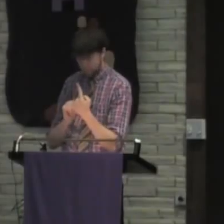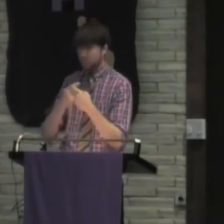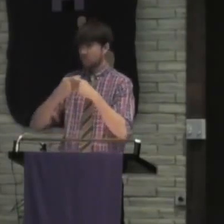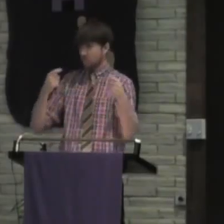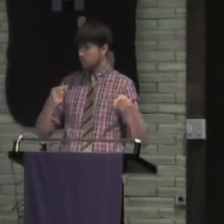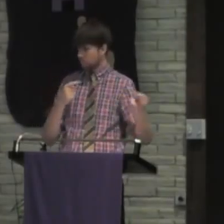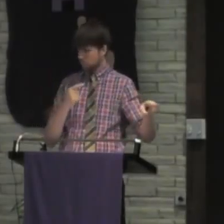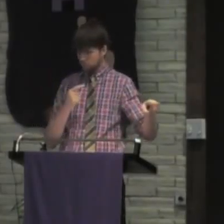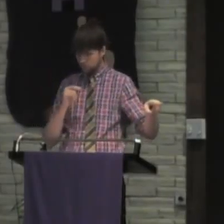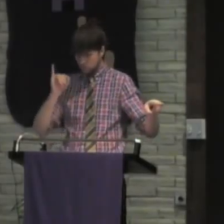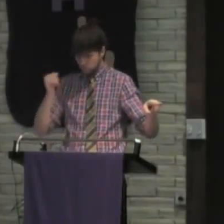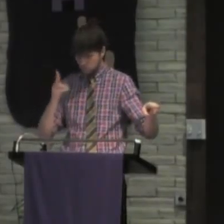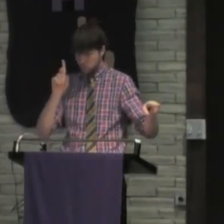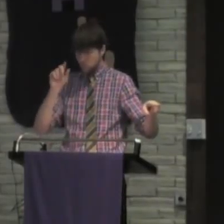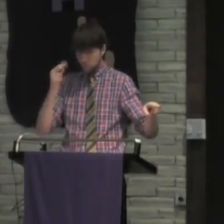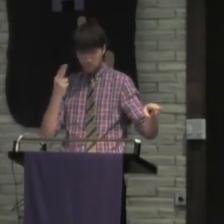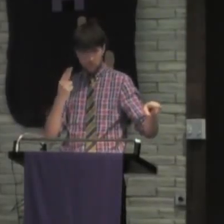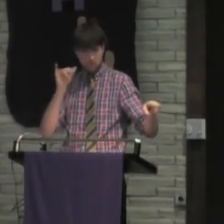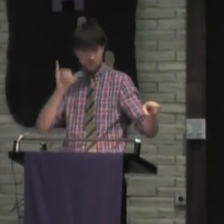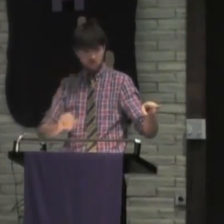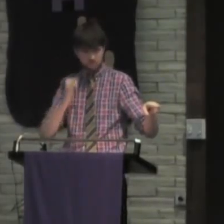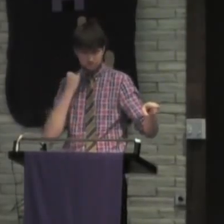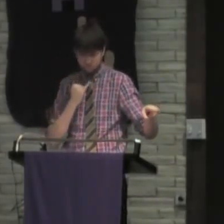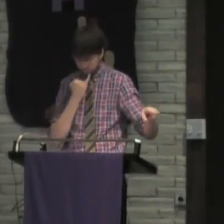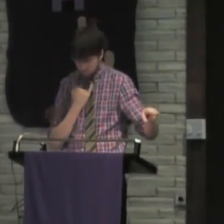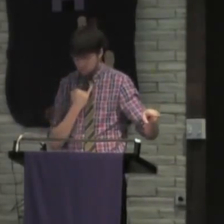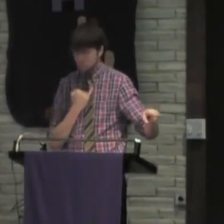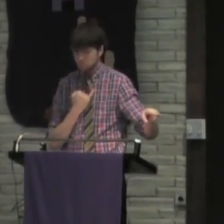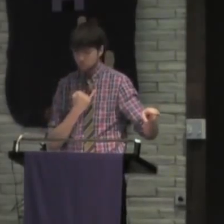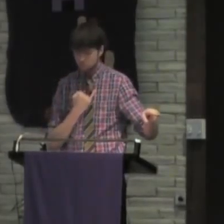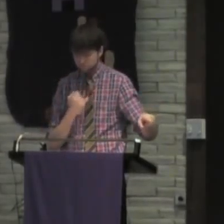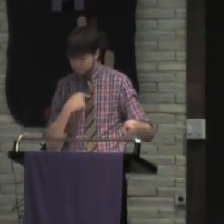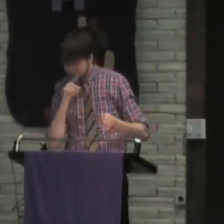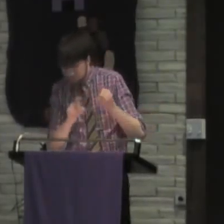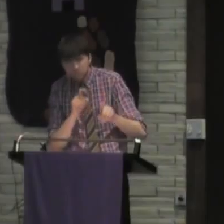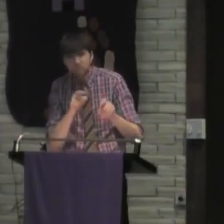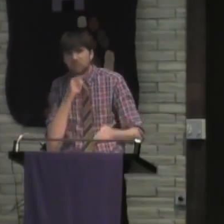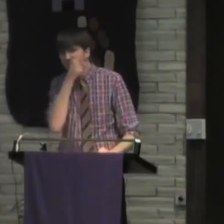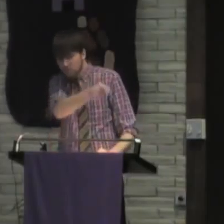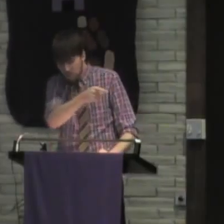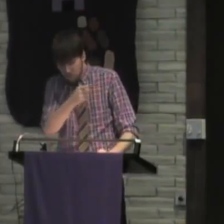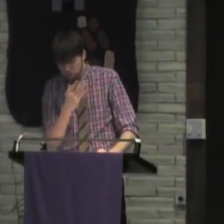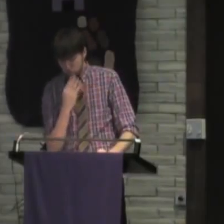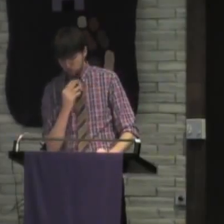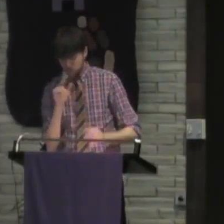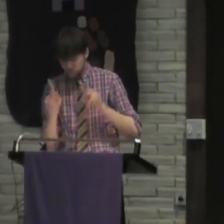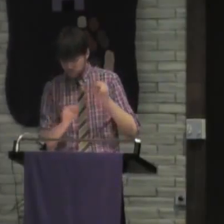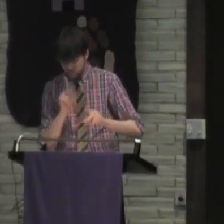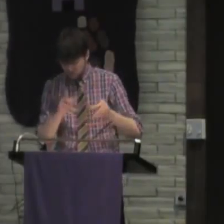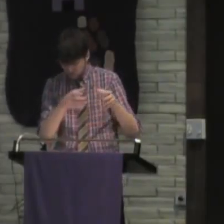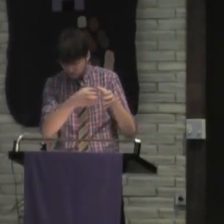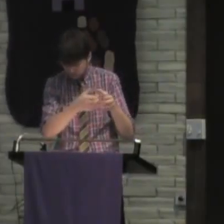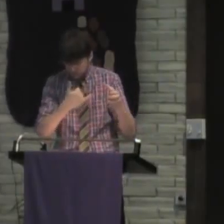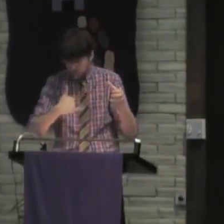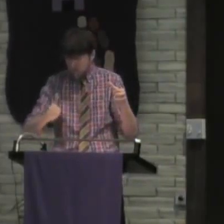one of my brothers came from Judah with some other men. And I questioned them about the